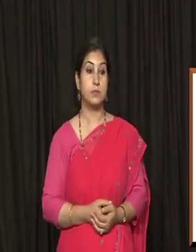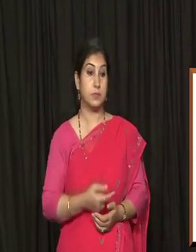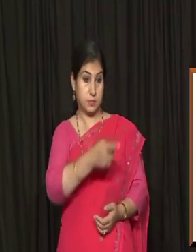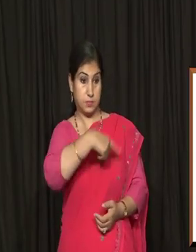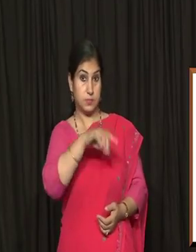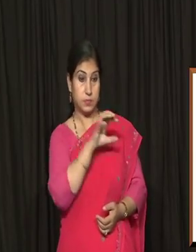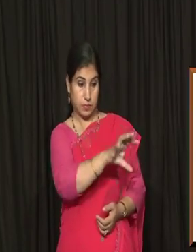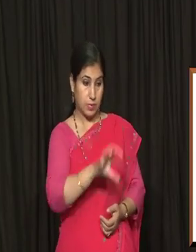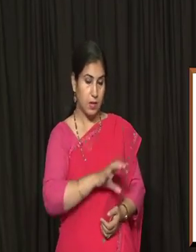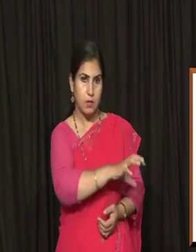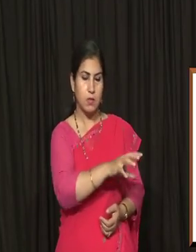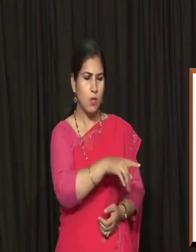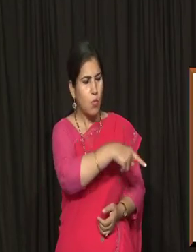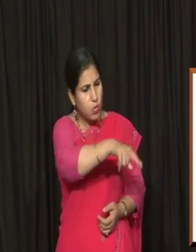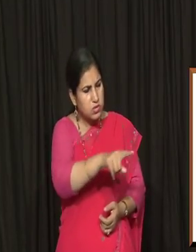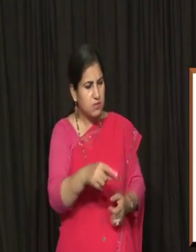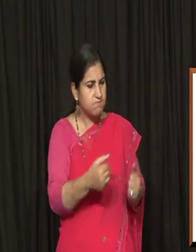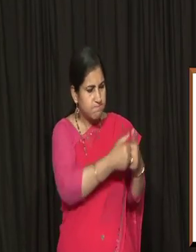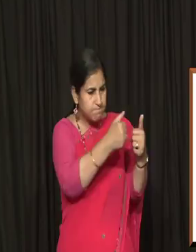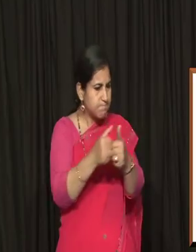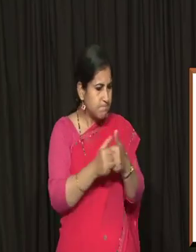These states kept fighting among themselves,